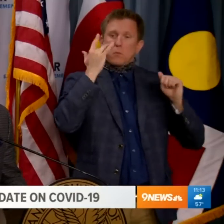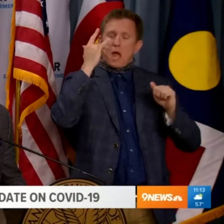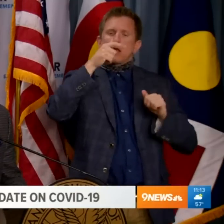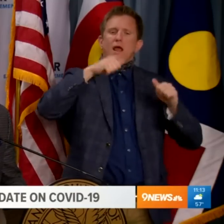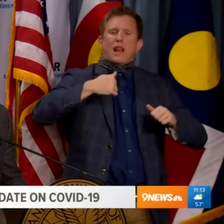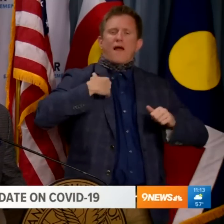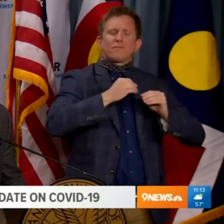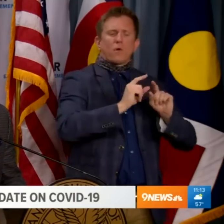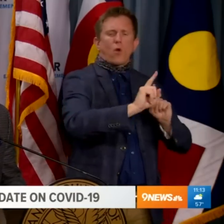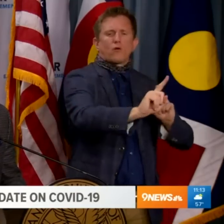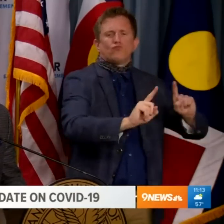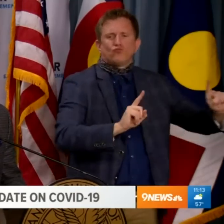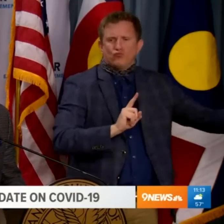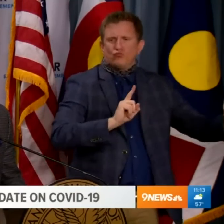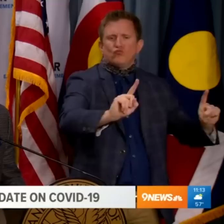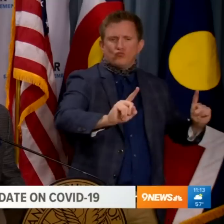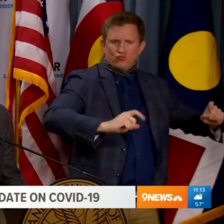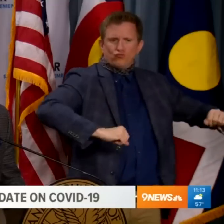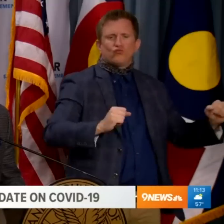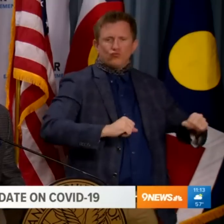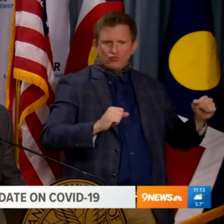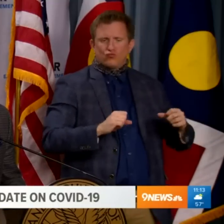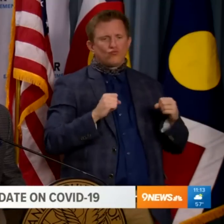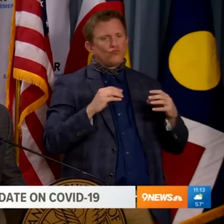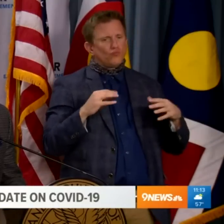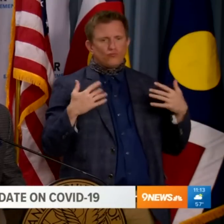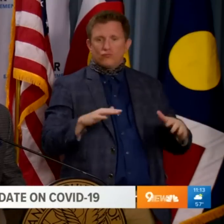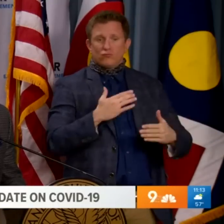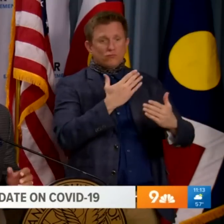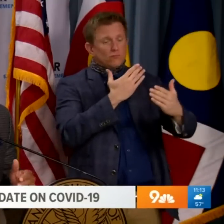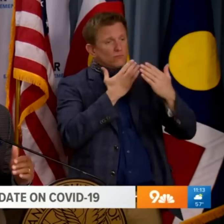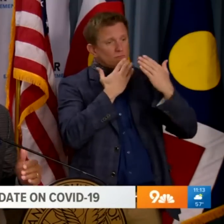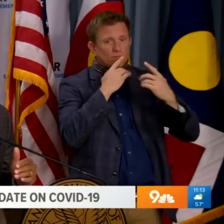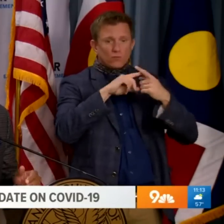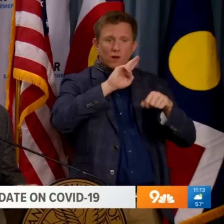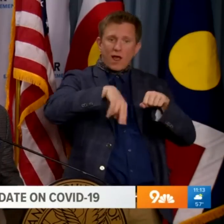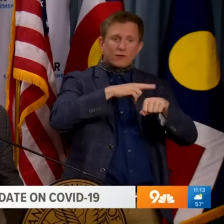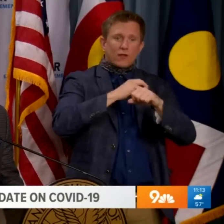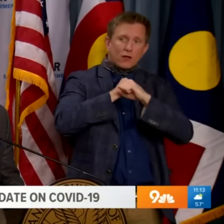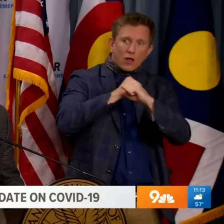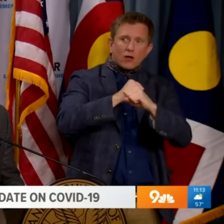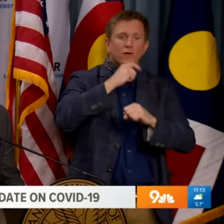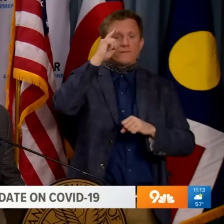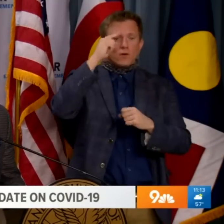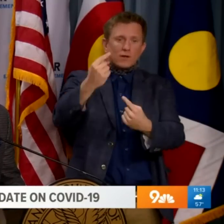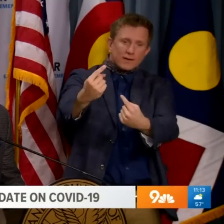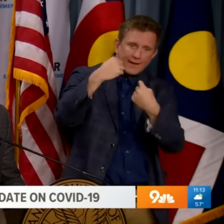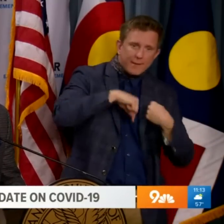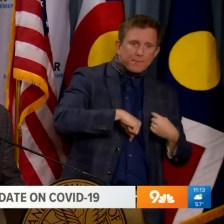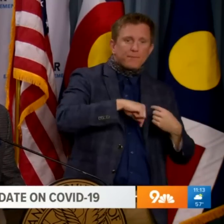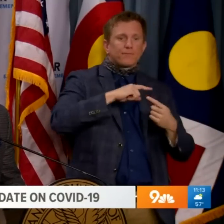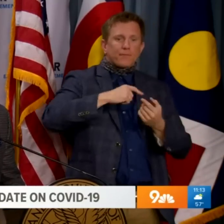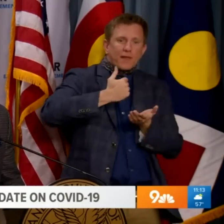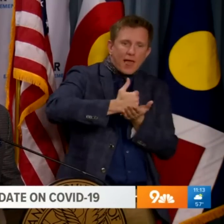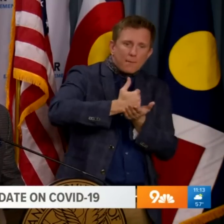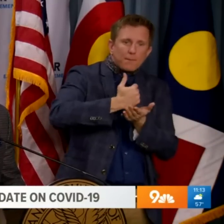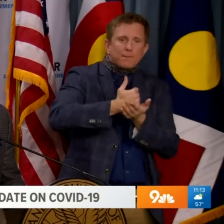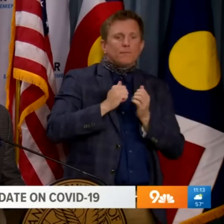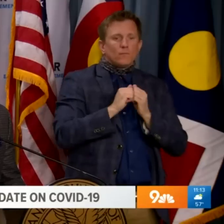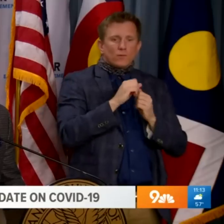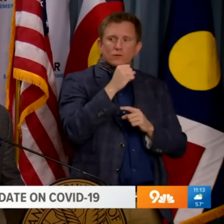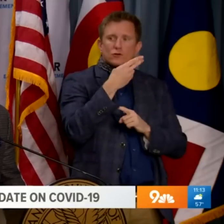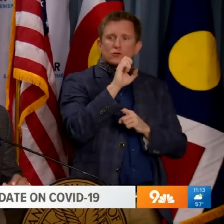residents experiencing homelessness. You saw last week we opened an auxiliary shelter at the National Western Complex to